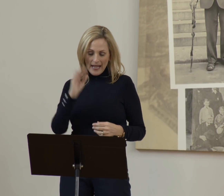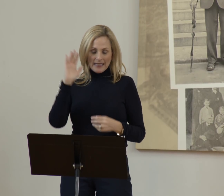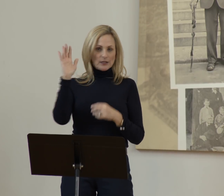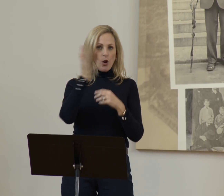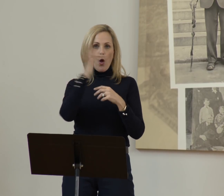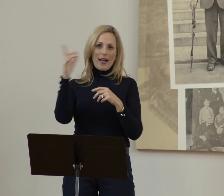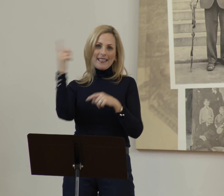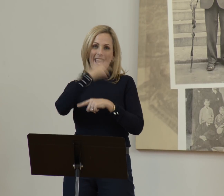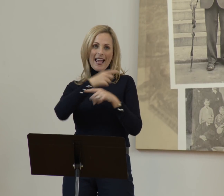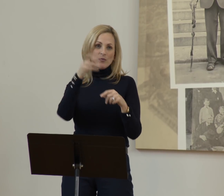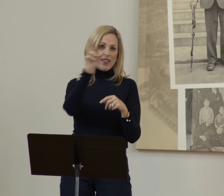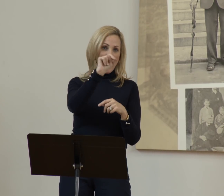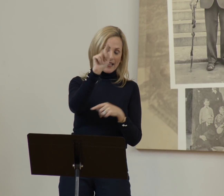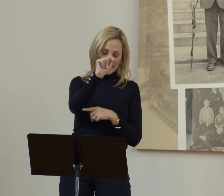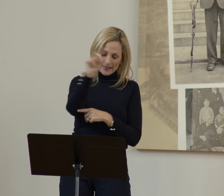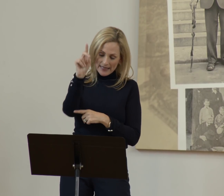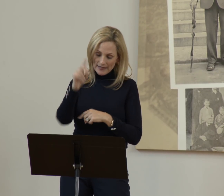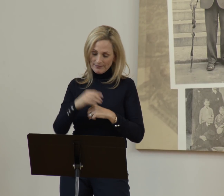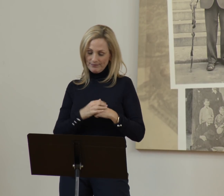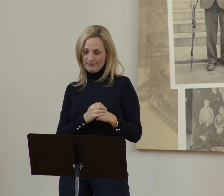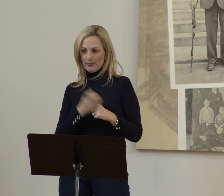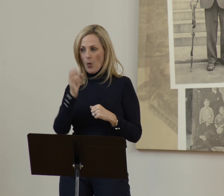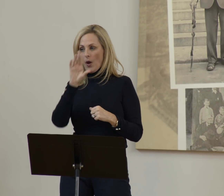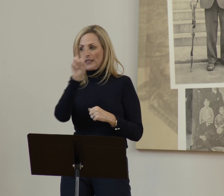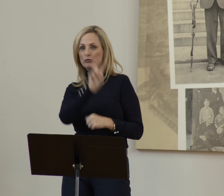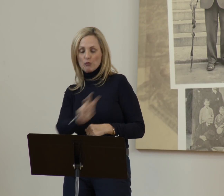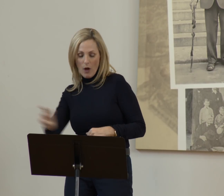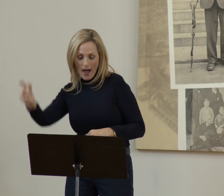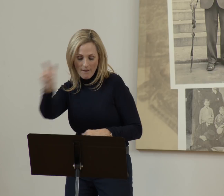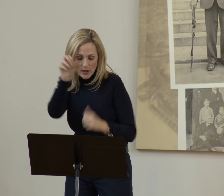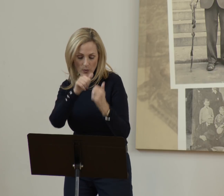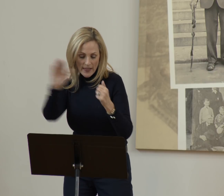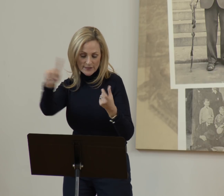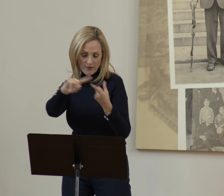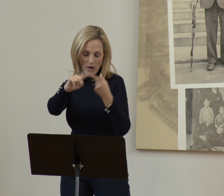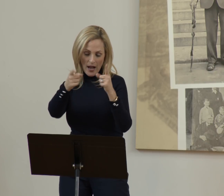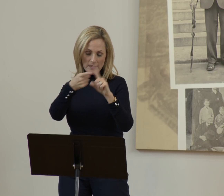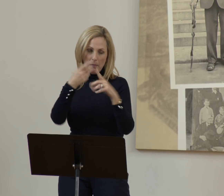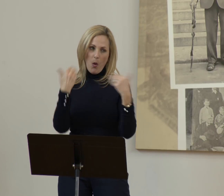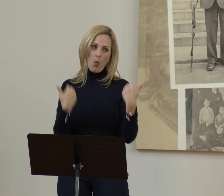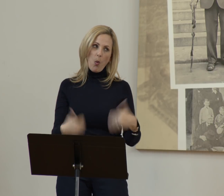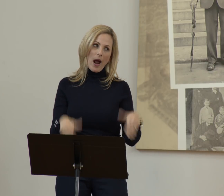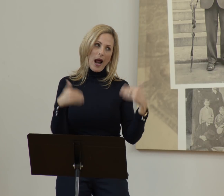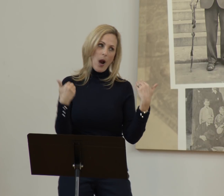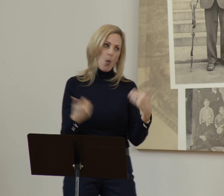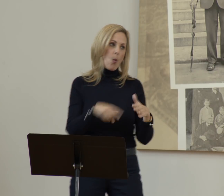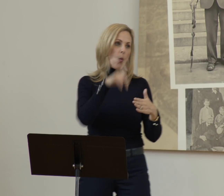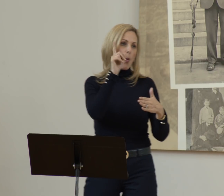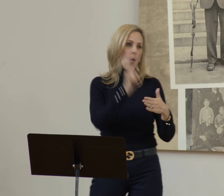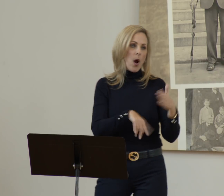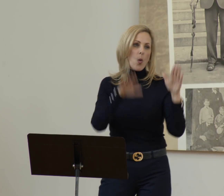who he thought the world of, or his days with NTD, or his travels with various